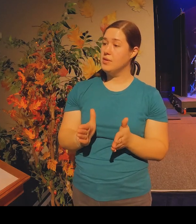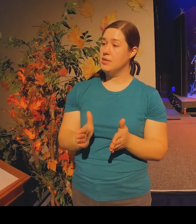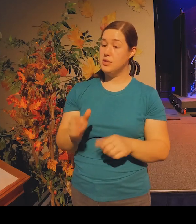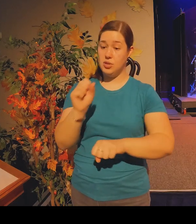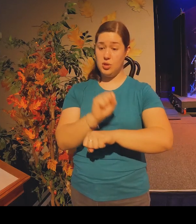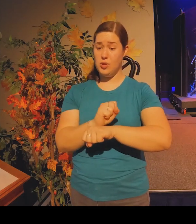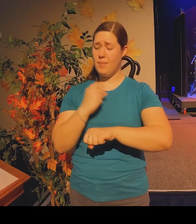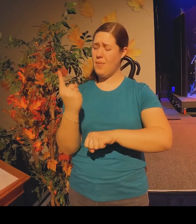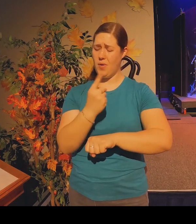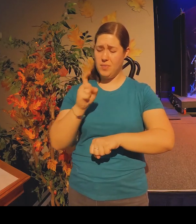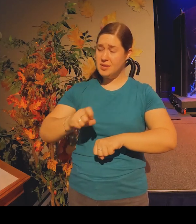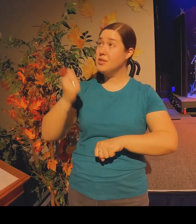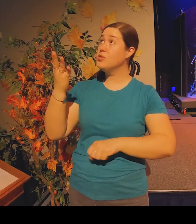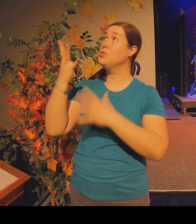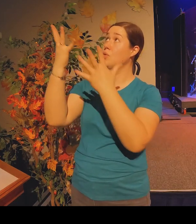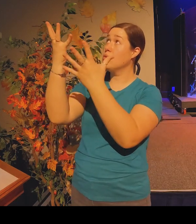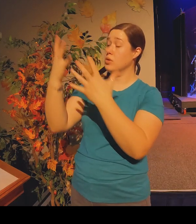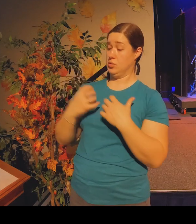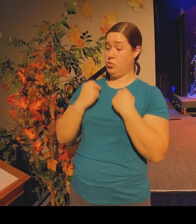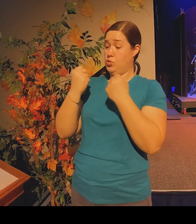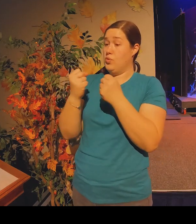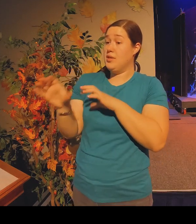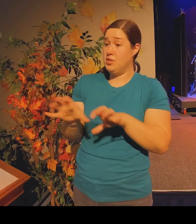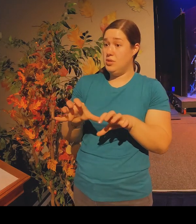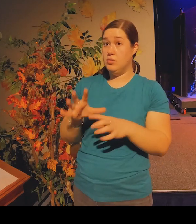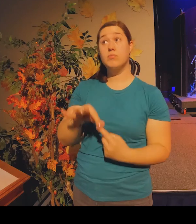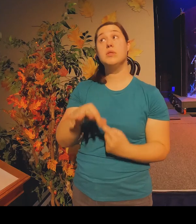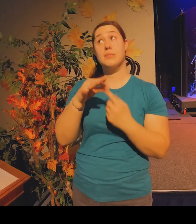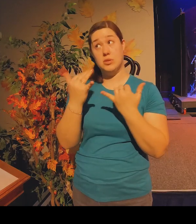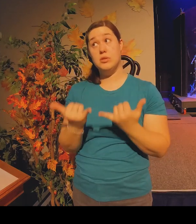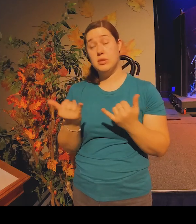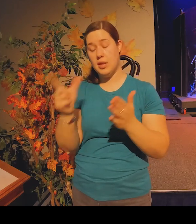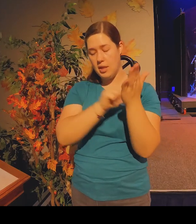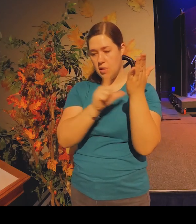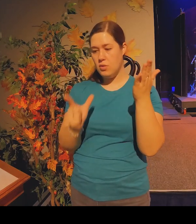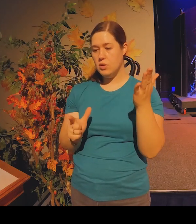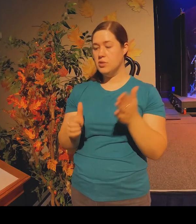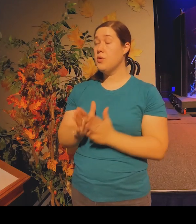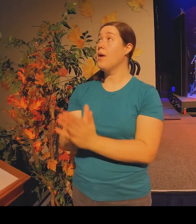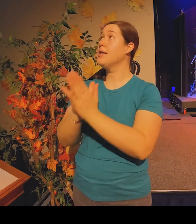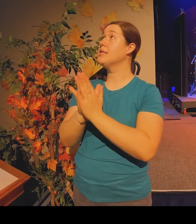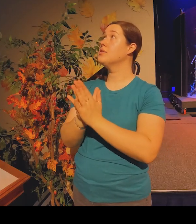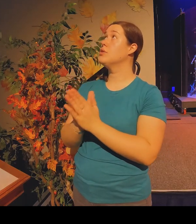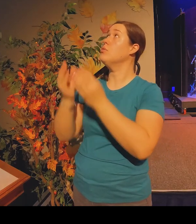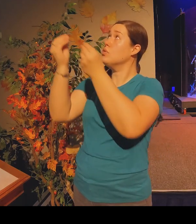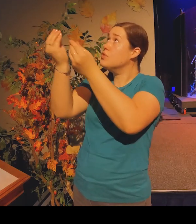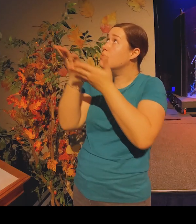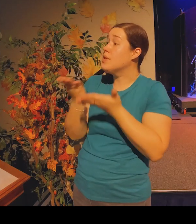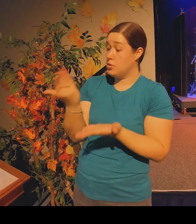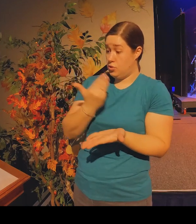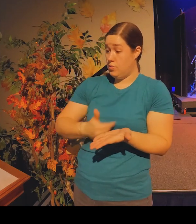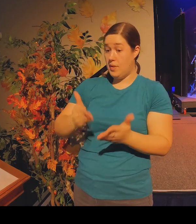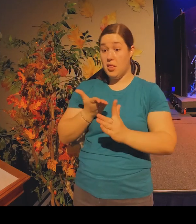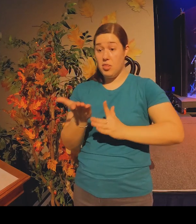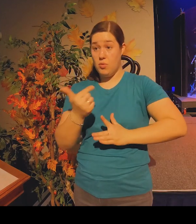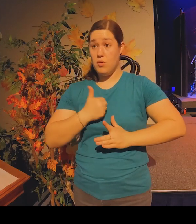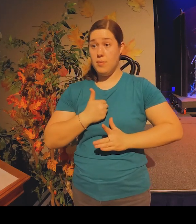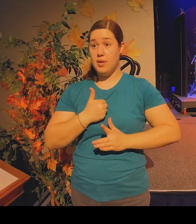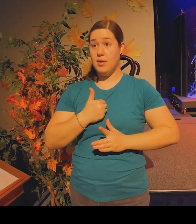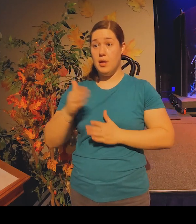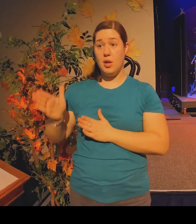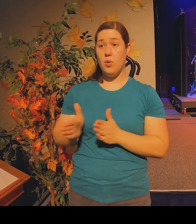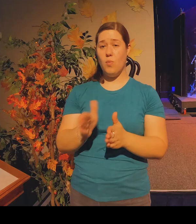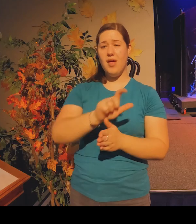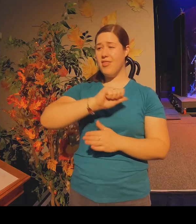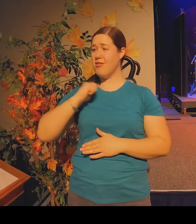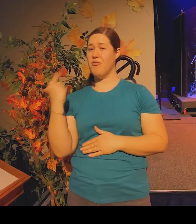do, especially today, Lord. So, Lord, I ask you to speak to me and through me in such a way that all of us do receive a word from you that